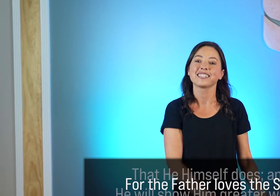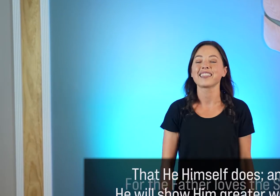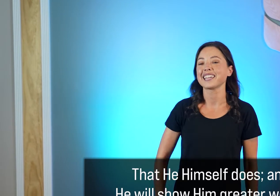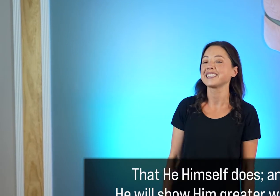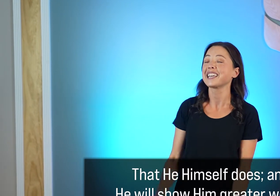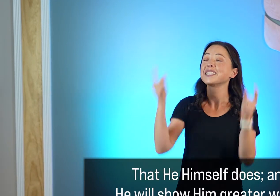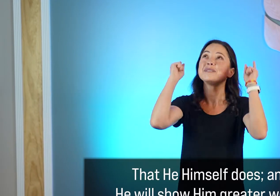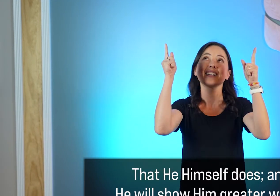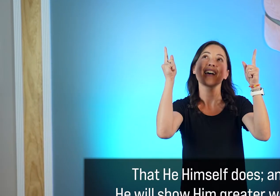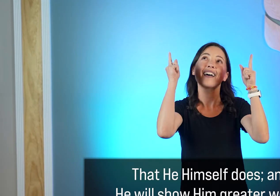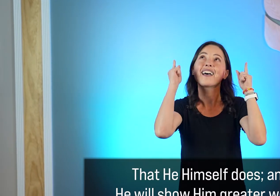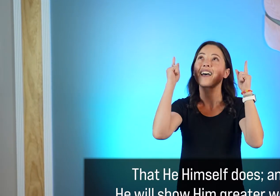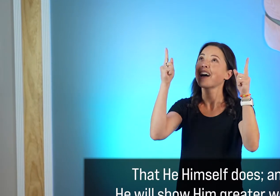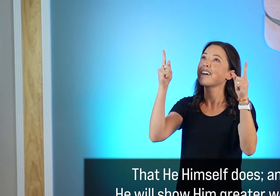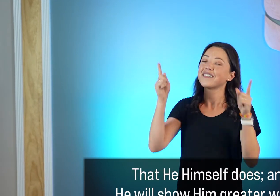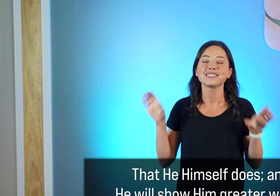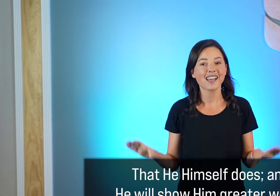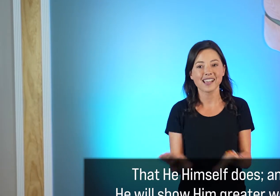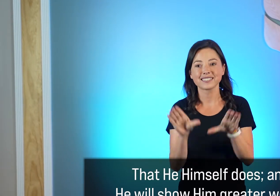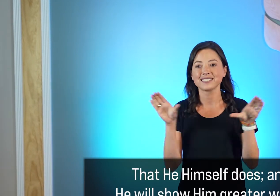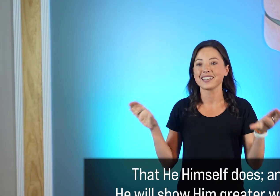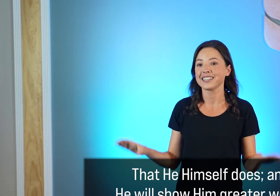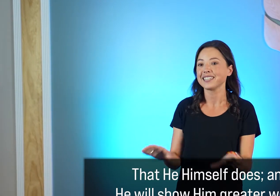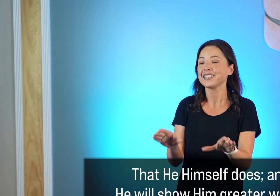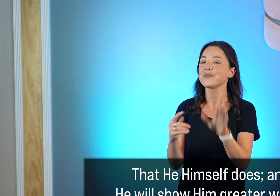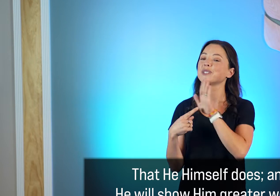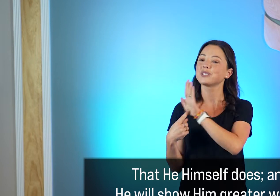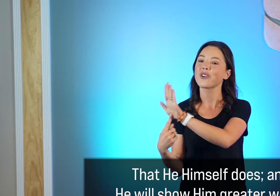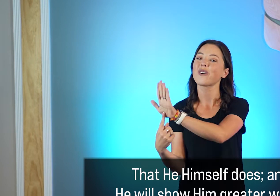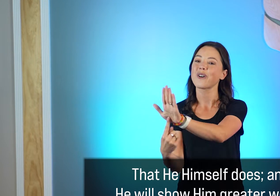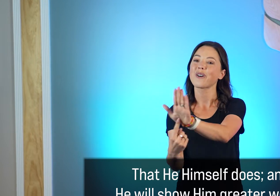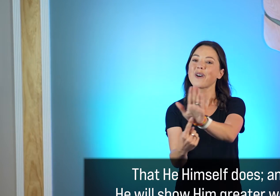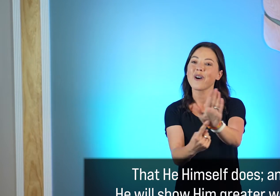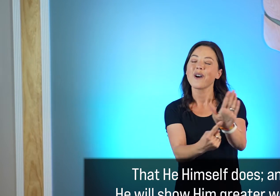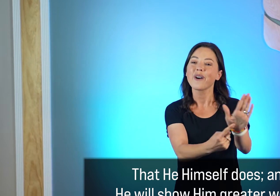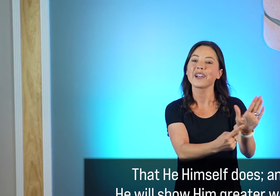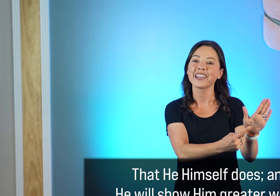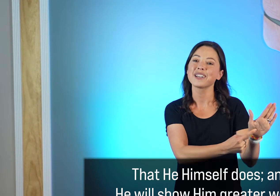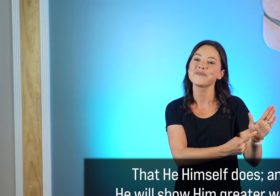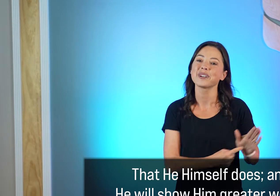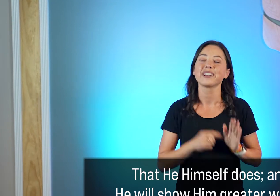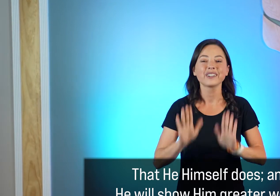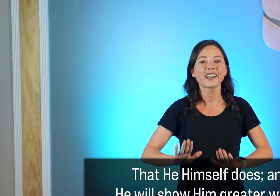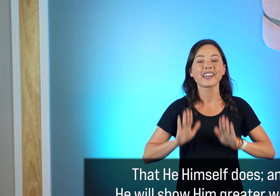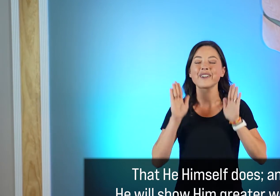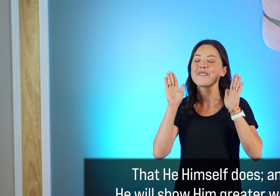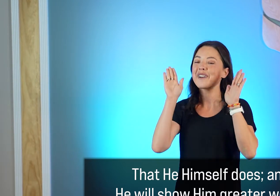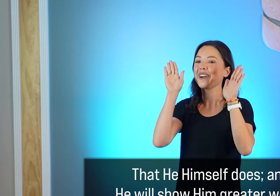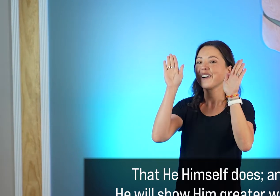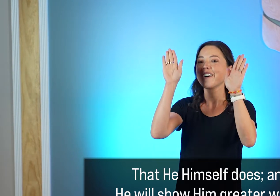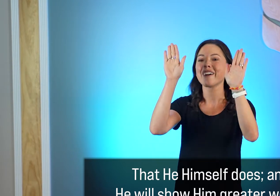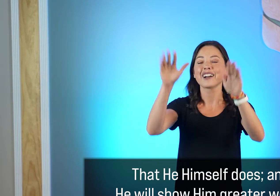things, and he himself does, and he will show him